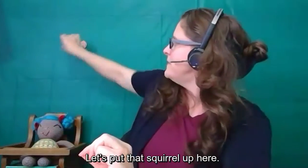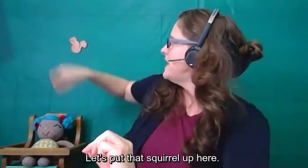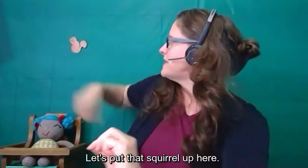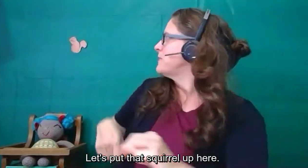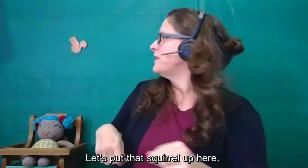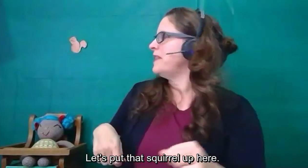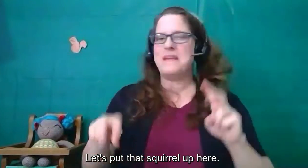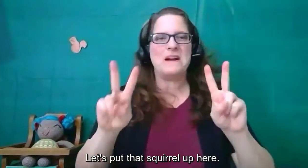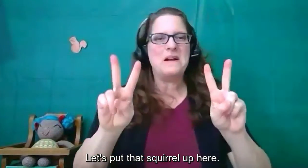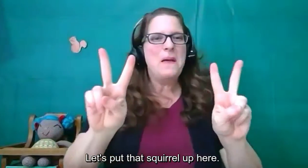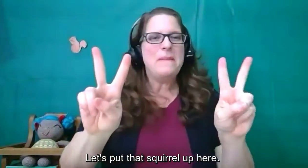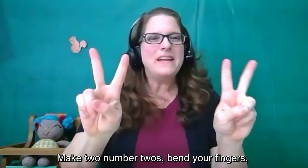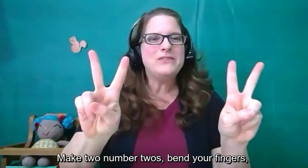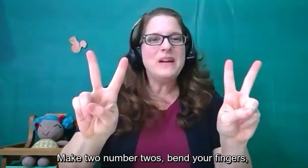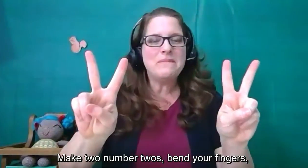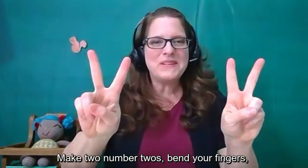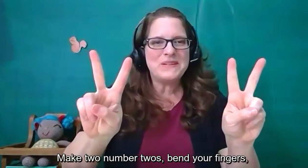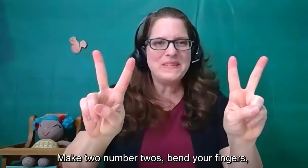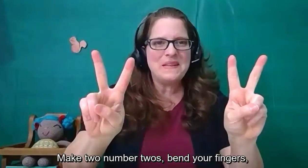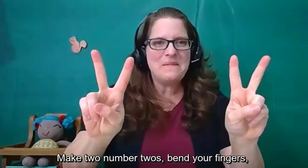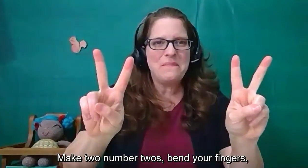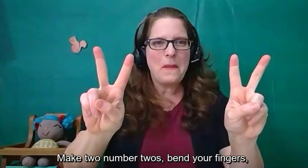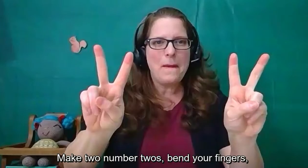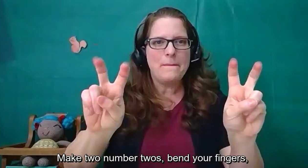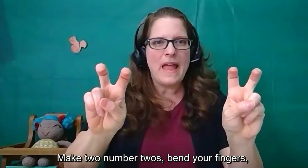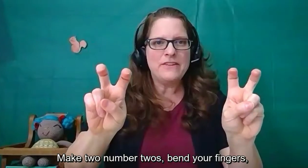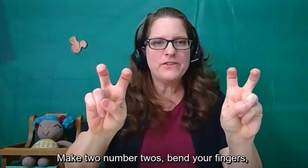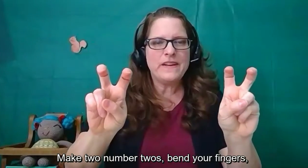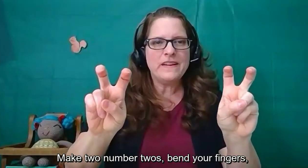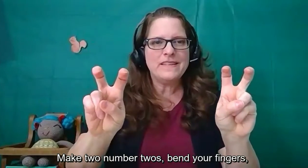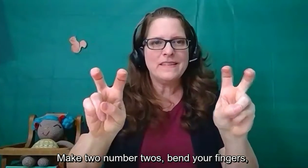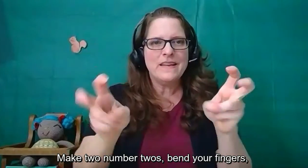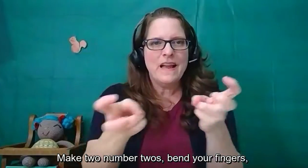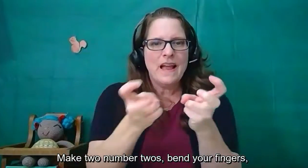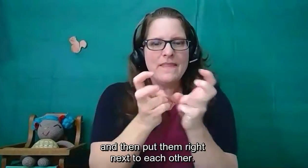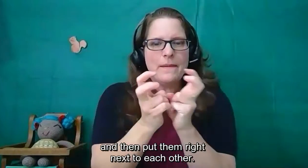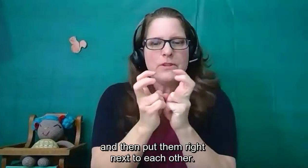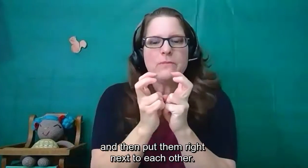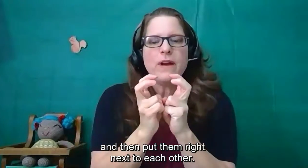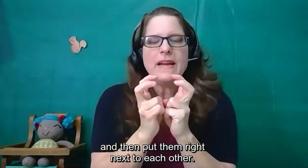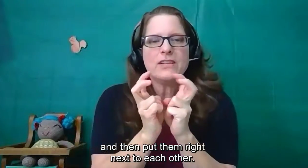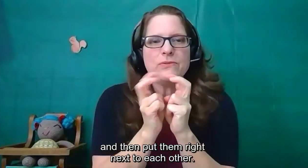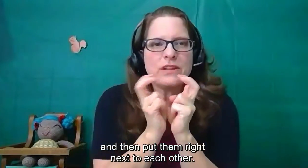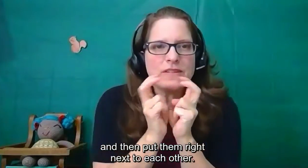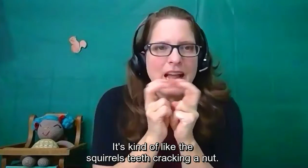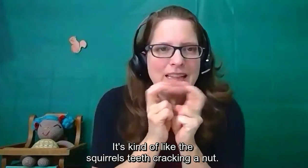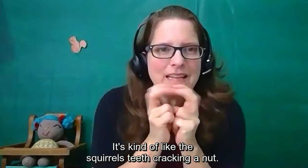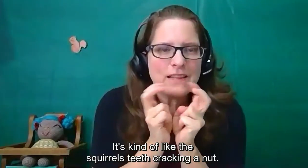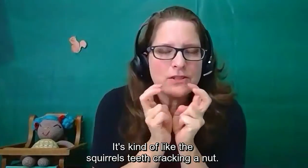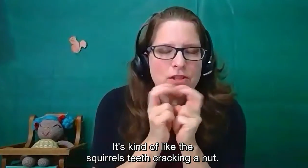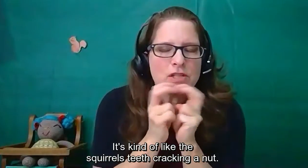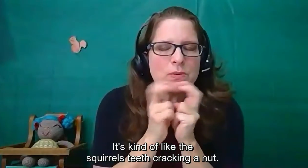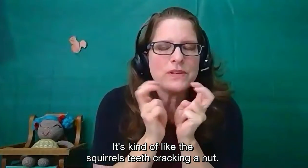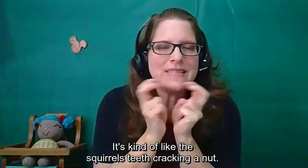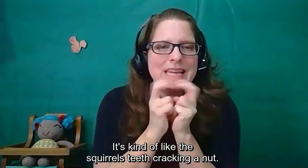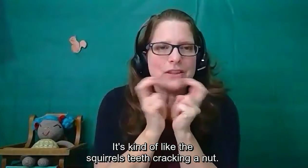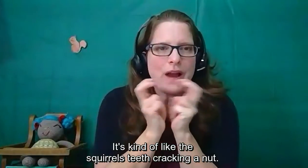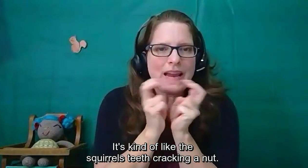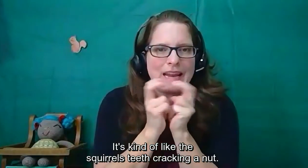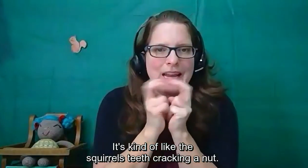that squirrel up here. Make two number twos, bend your fingers, and then put them right next to each other. It's kind of like the squirrel's teeth cracking a nut.